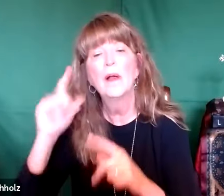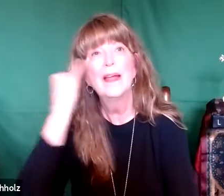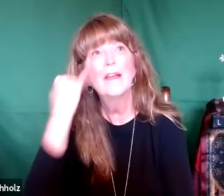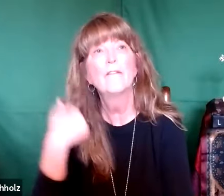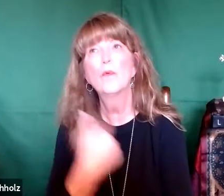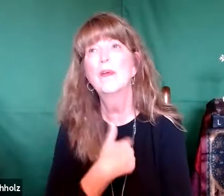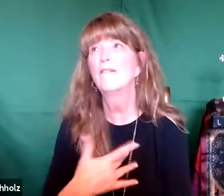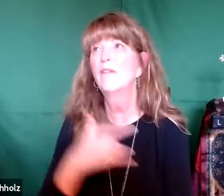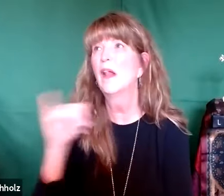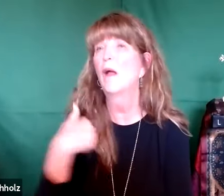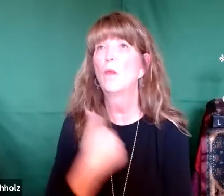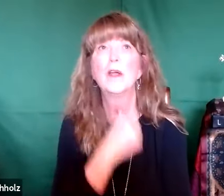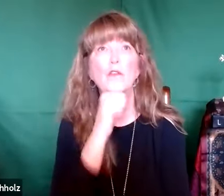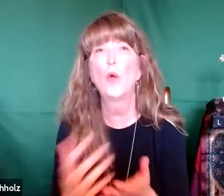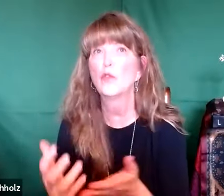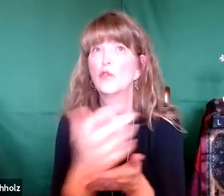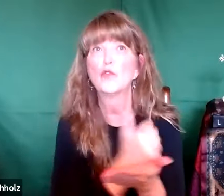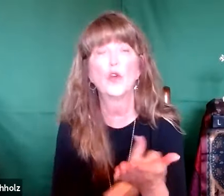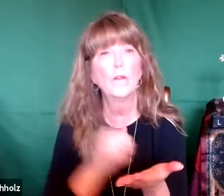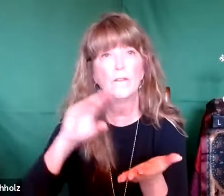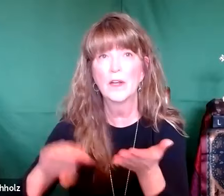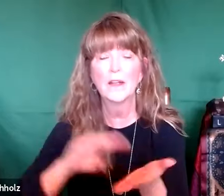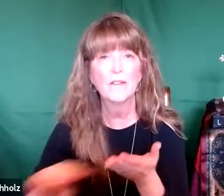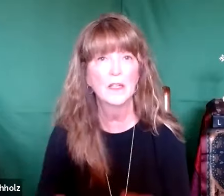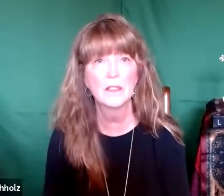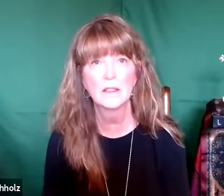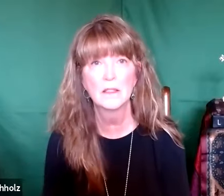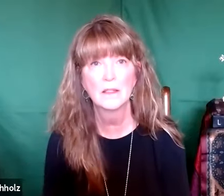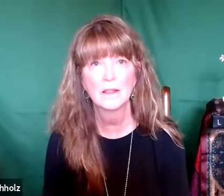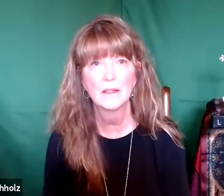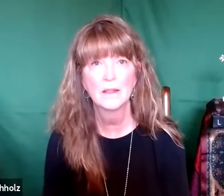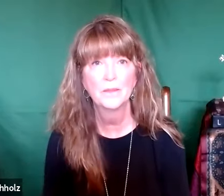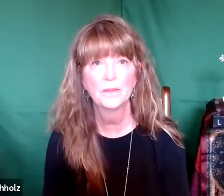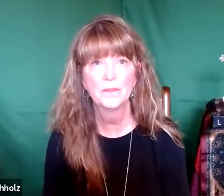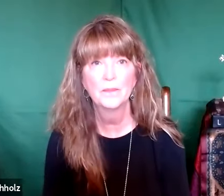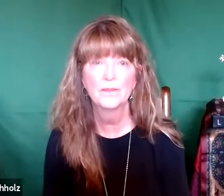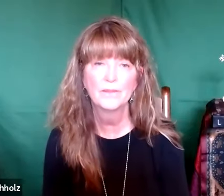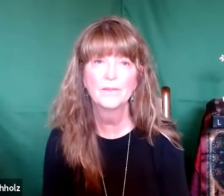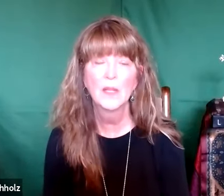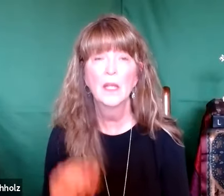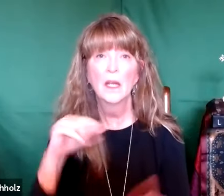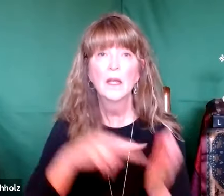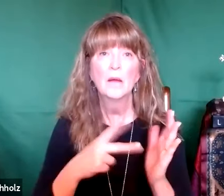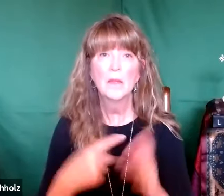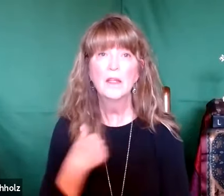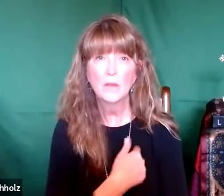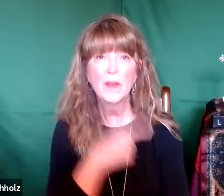forgiveness from people, even if we feel like we don't deserve their forgiveness.